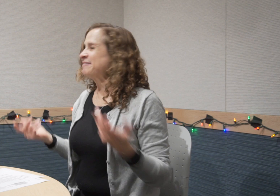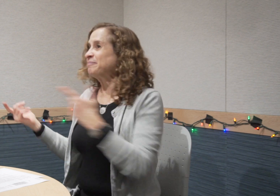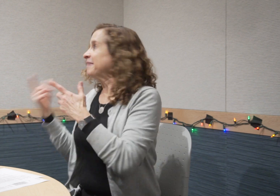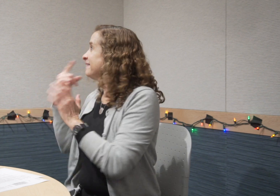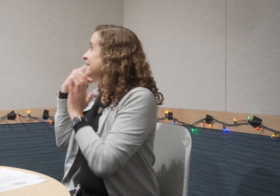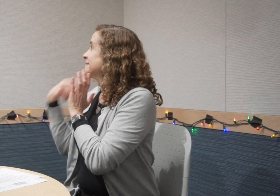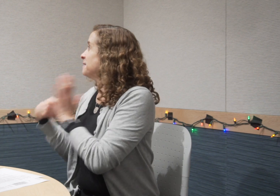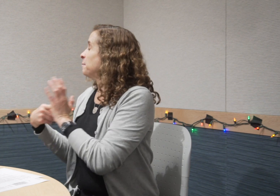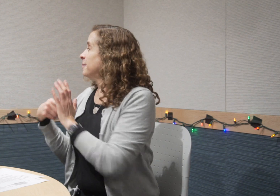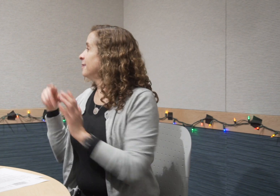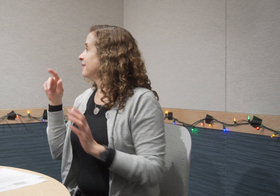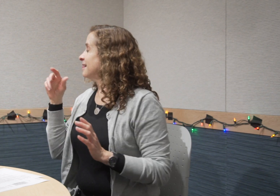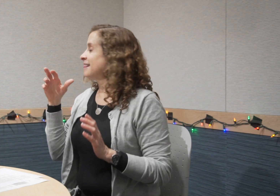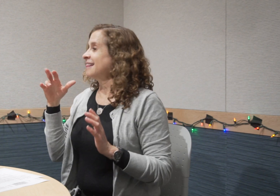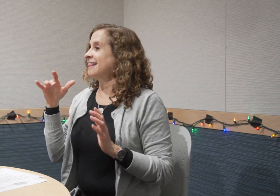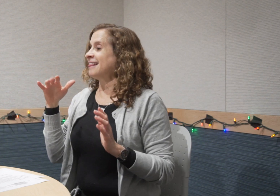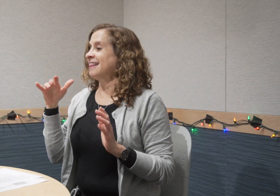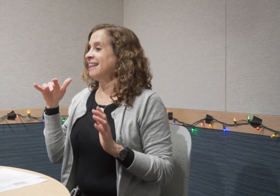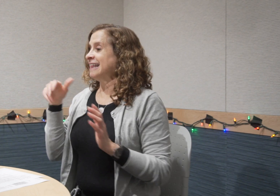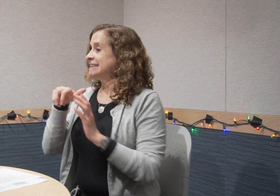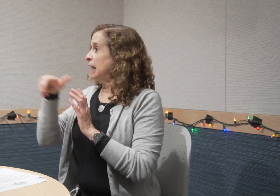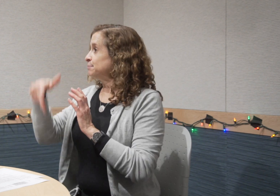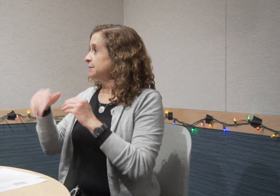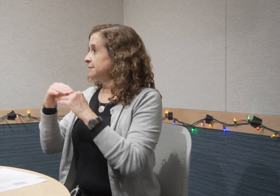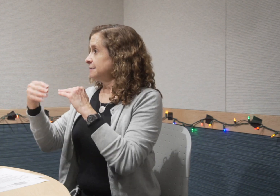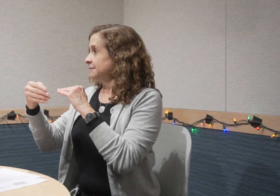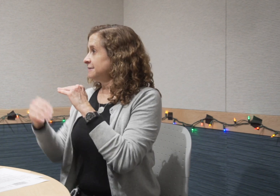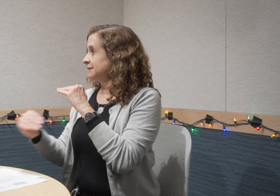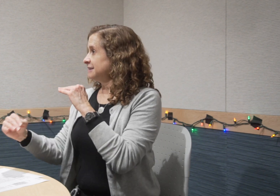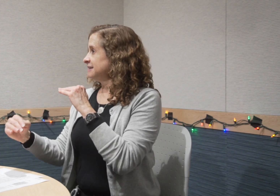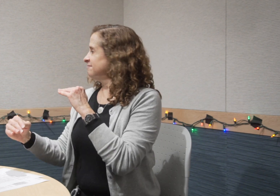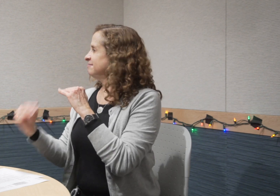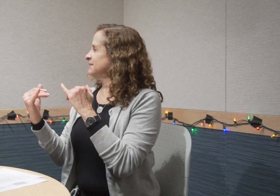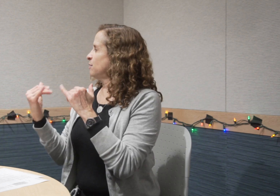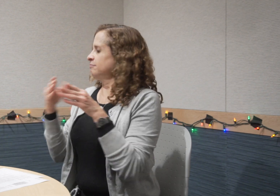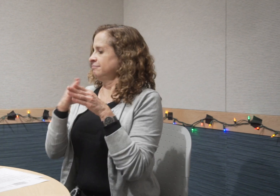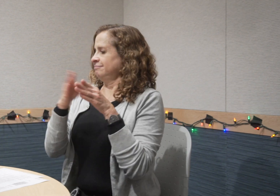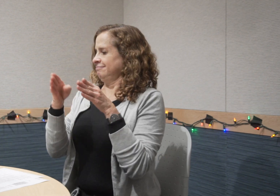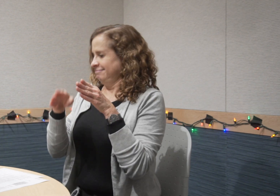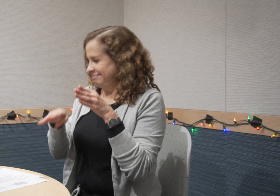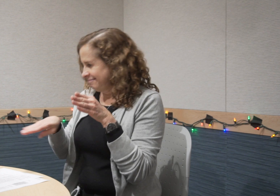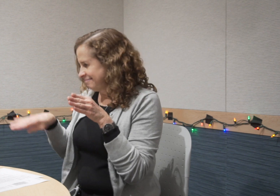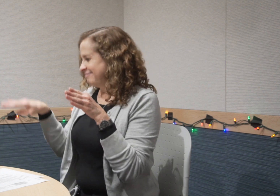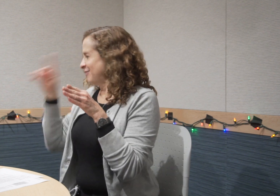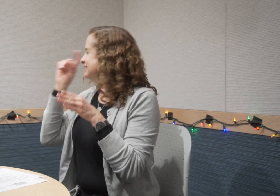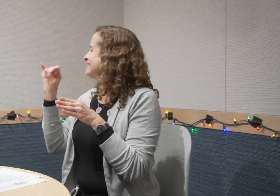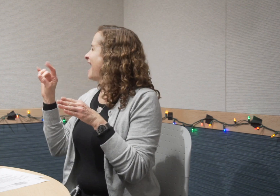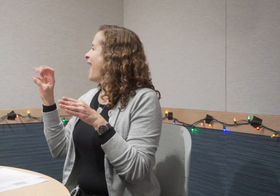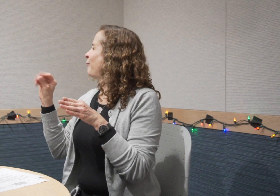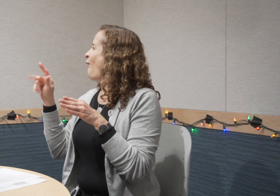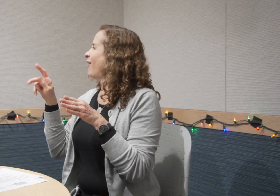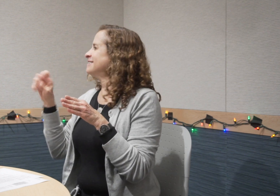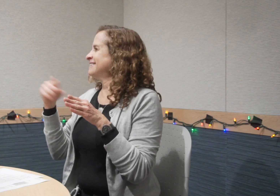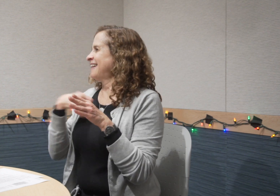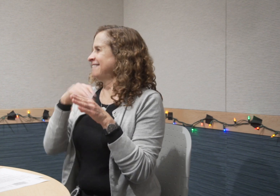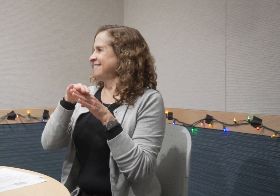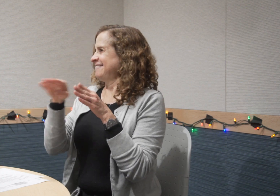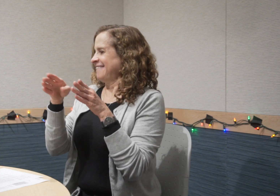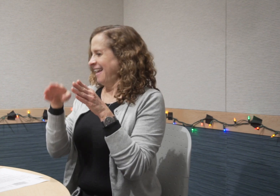beneficial for a variety of reasons. Oh, absolutely. Yeah. For example, like steps or curbs. They have like, sidewalk curb